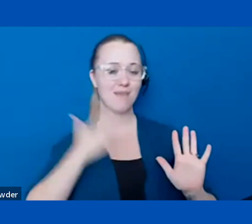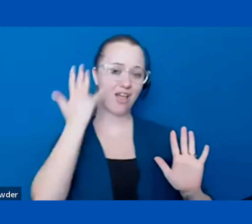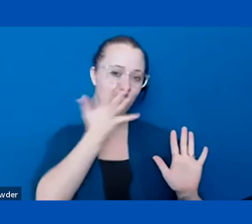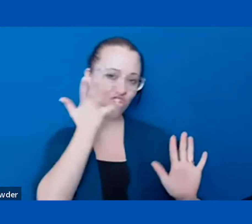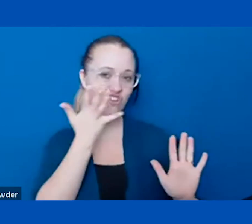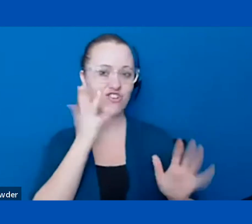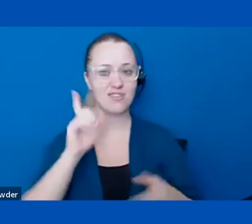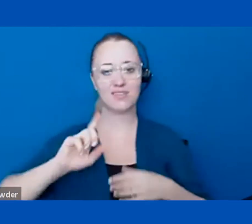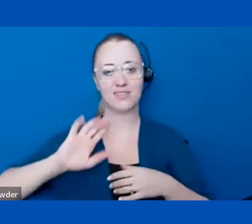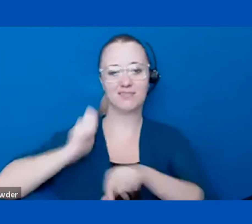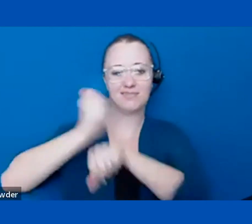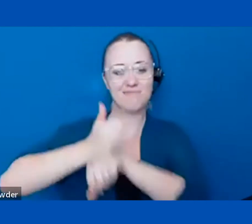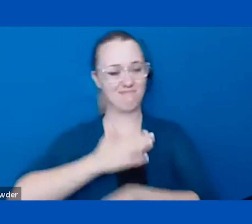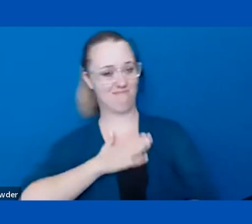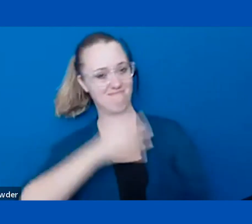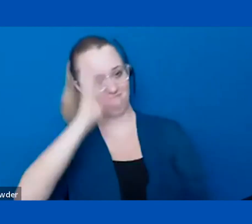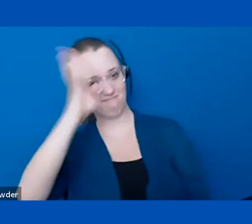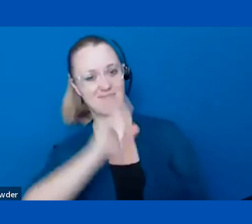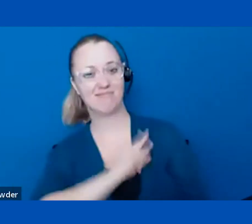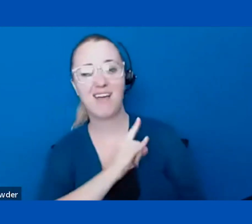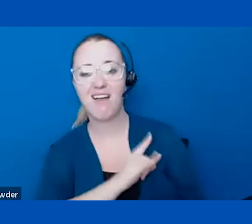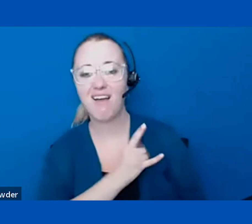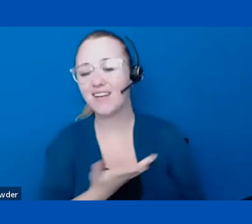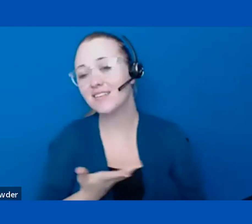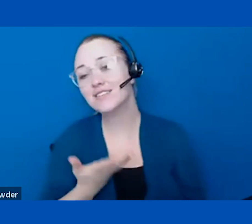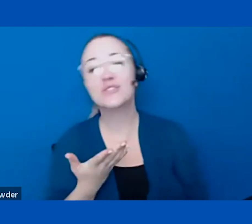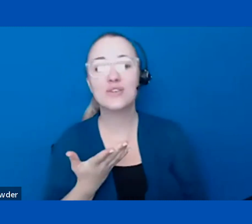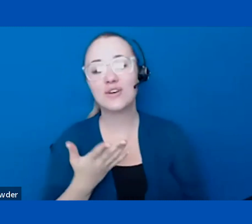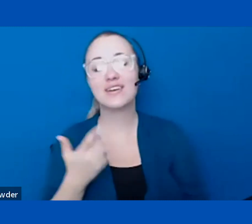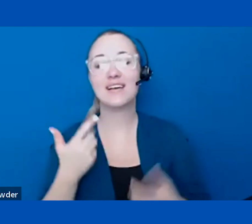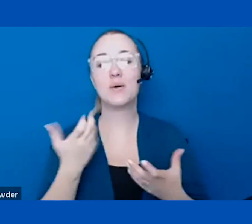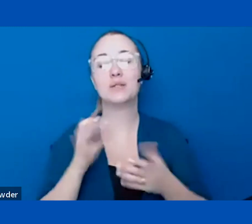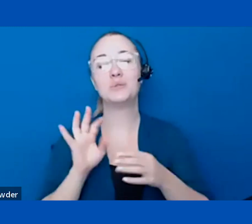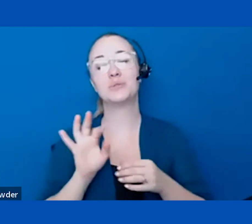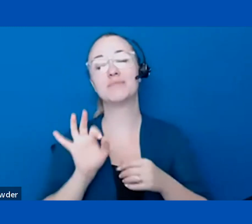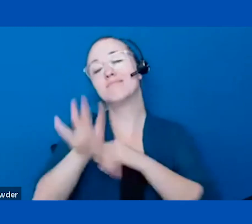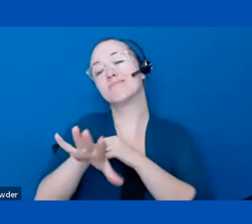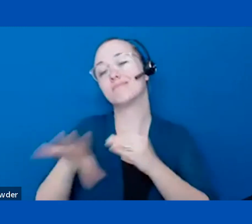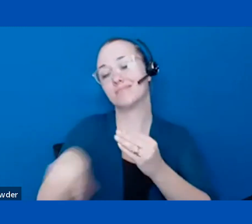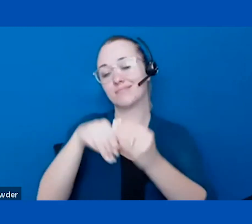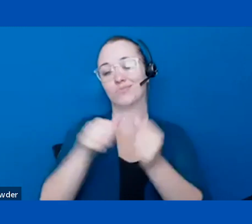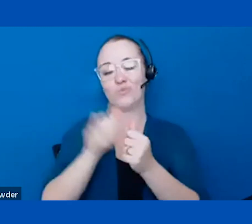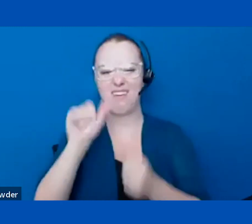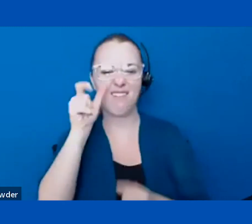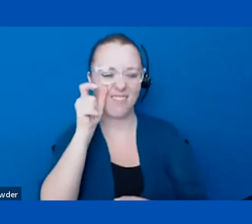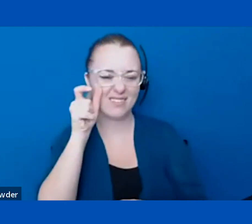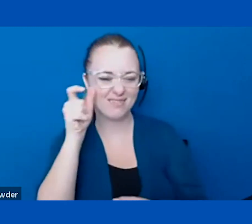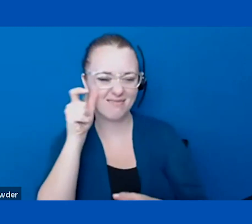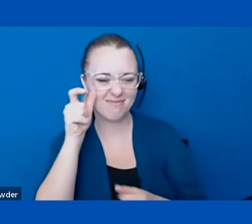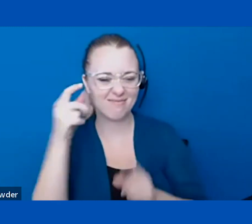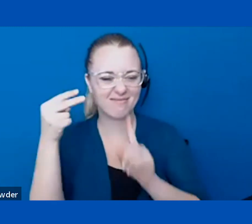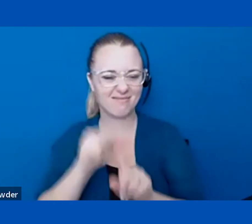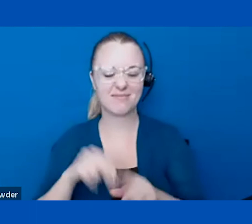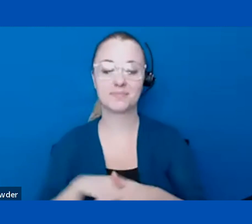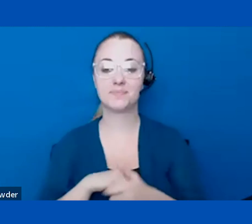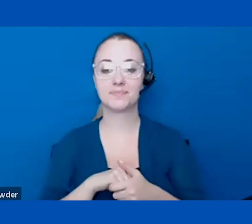style. So I just wanted to speak to that in terms of the glasses comment and everything like that. But